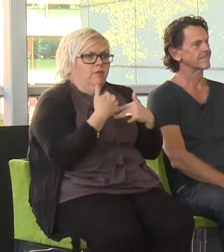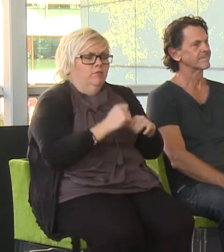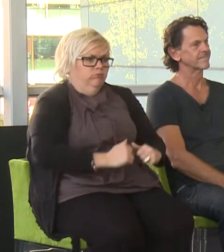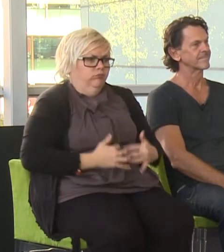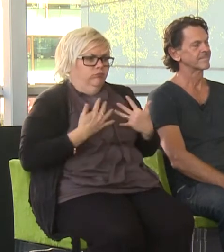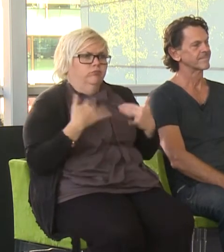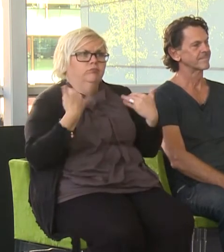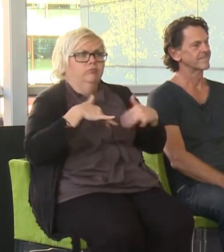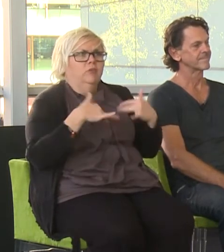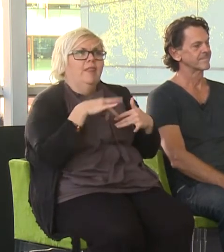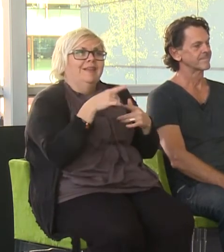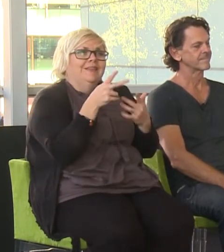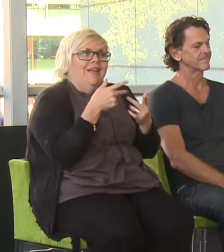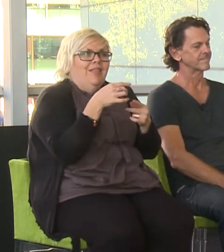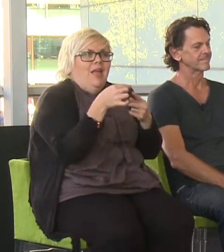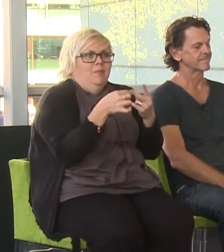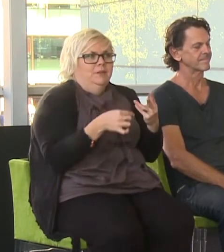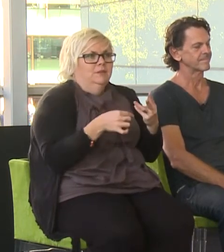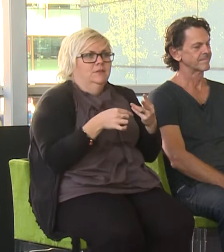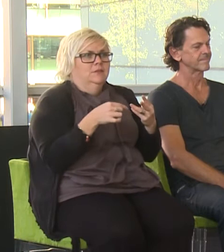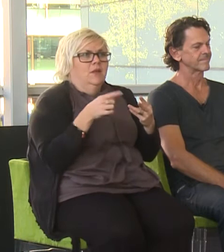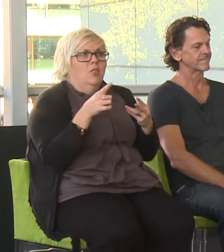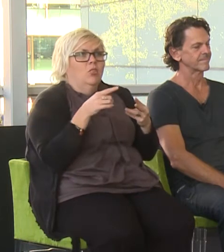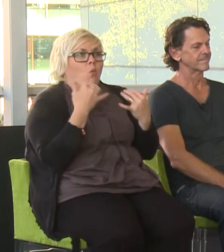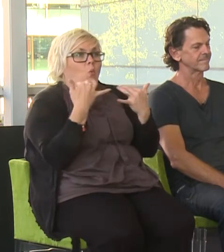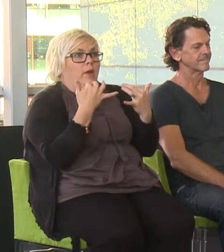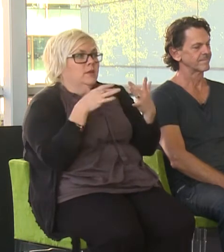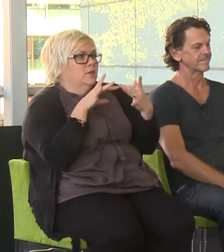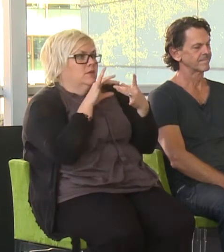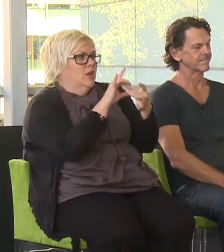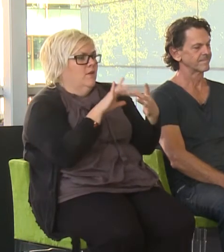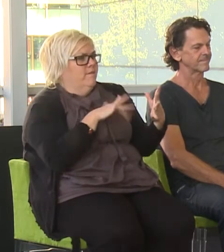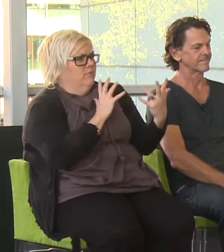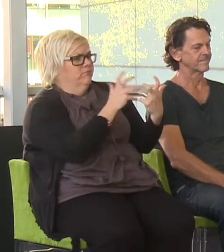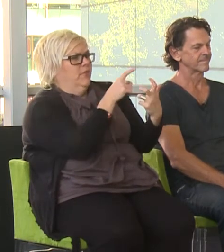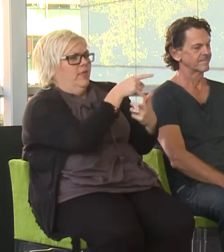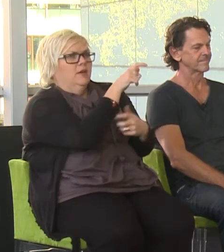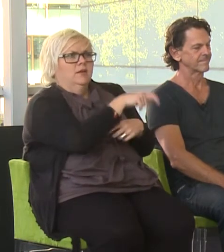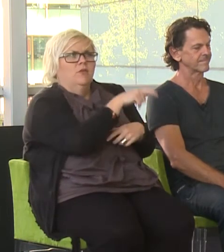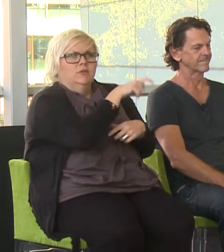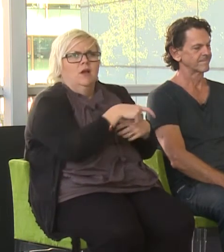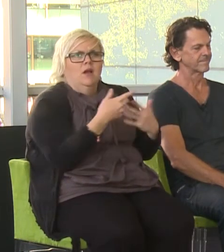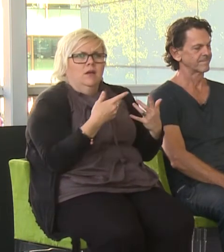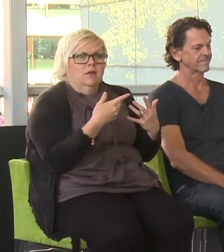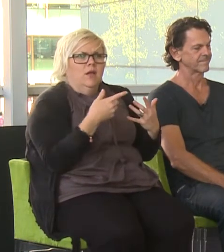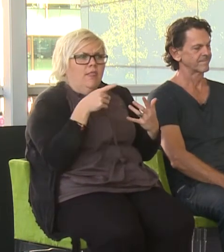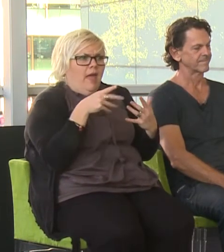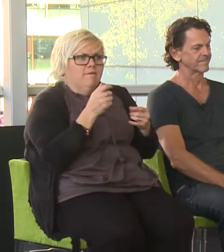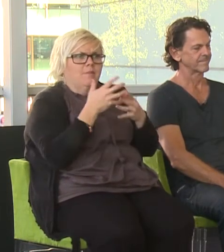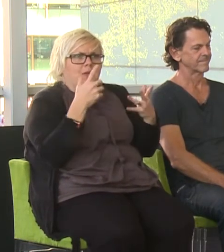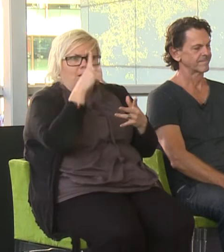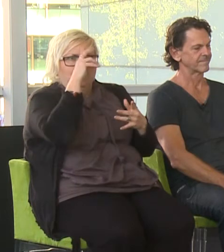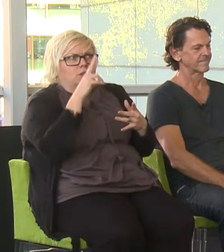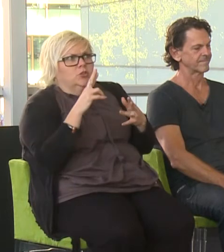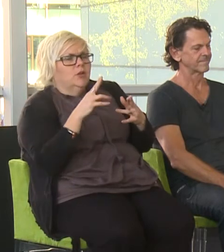that is another element of risk, the audience's attachment to these characters and their ferocious expectation. It's got to